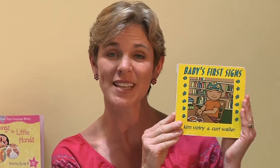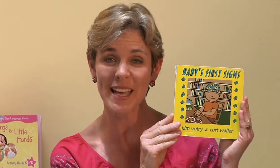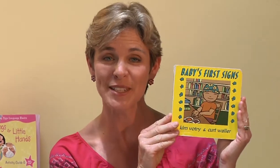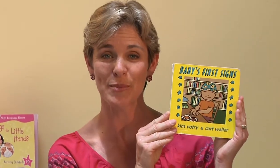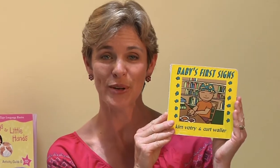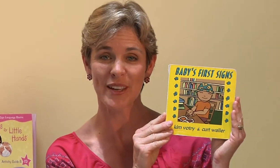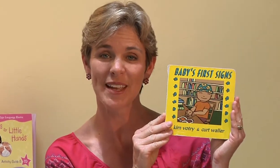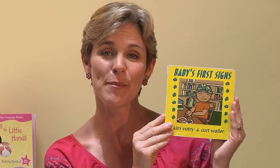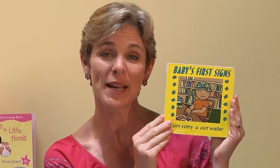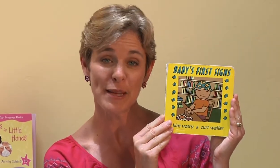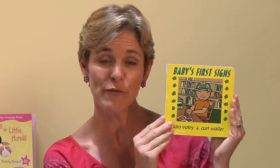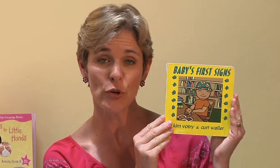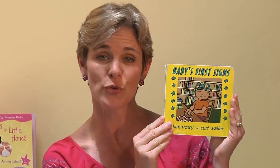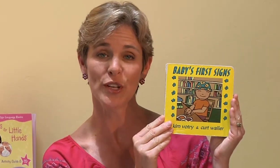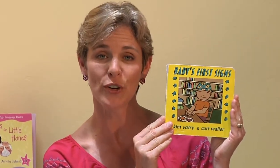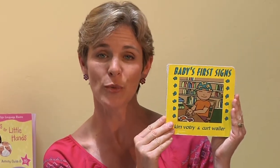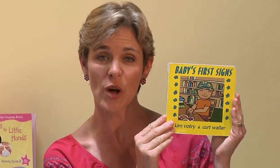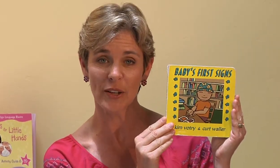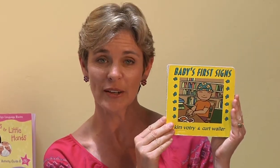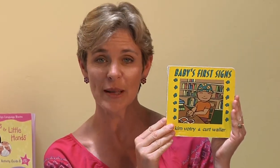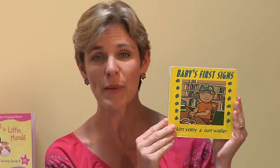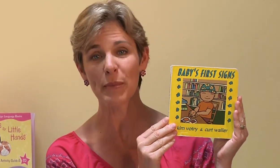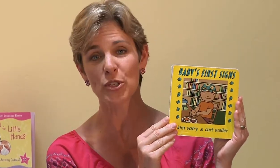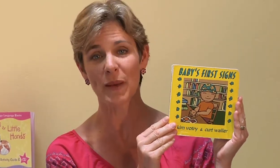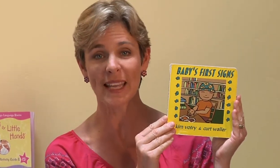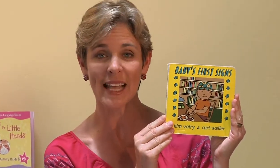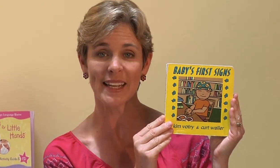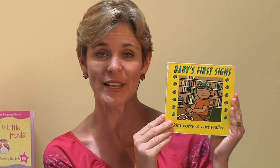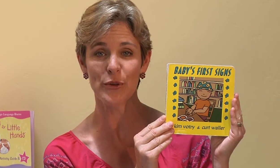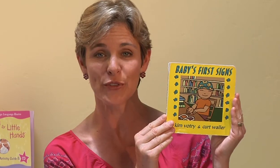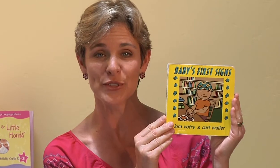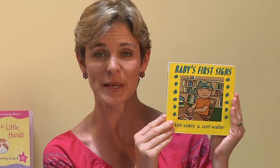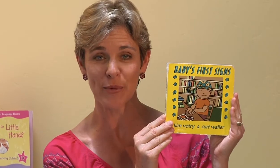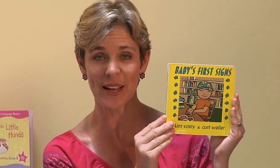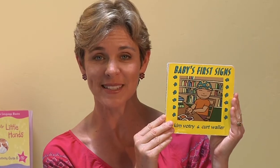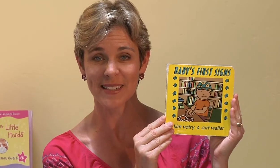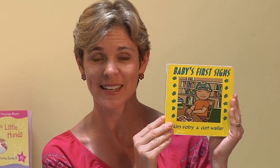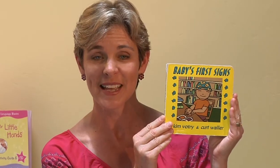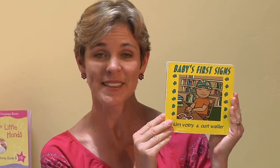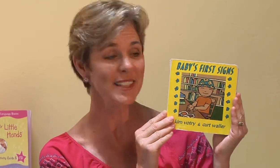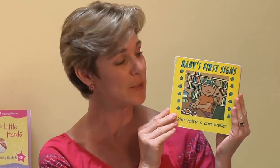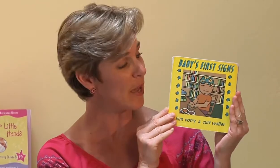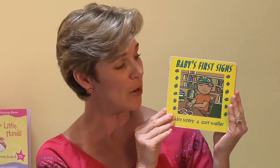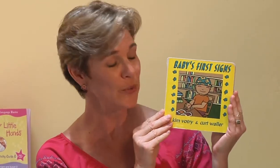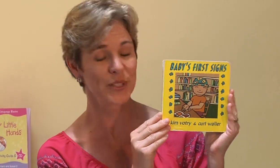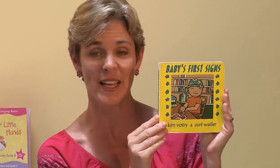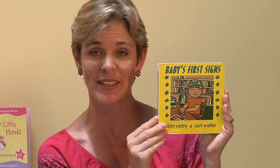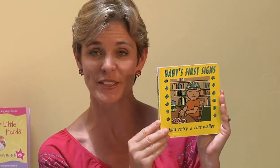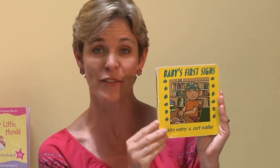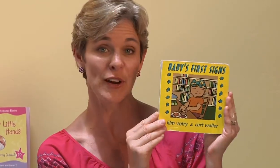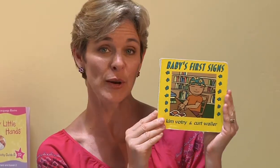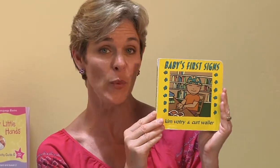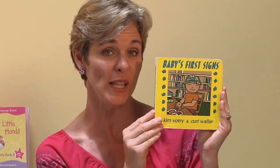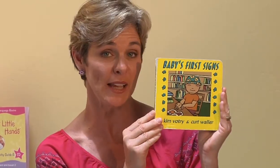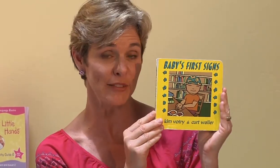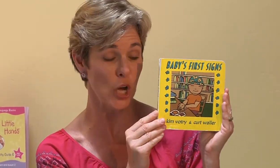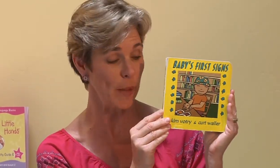Signs book by Kim Votri and Kurt Waller, published by Gallaudet University Press. This is my own son's very well-loved